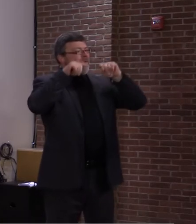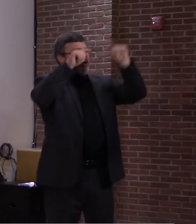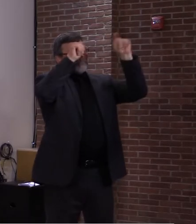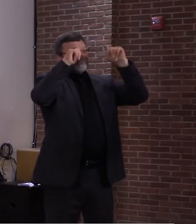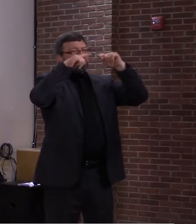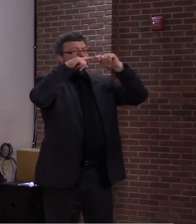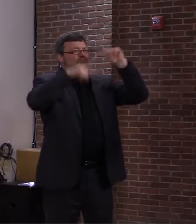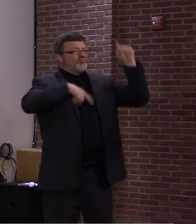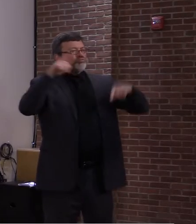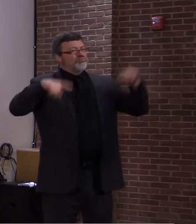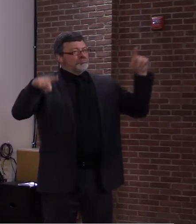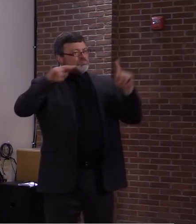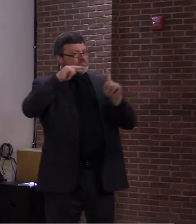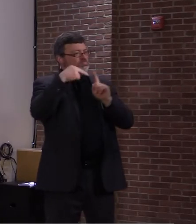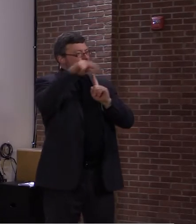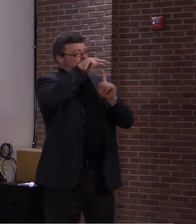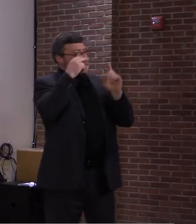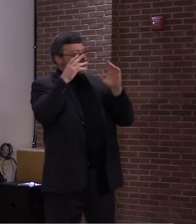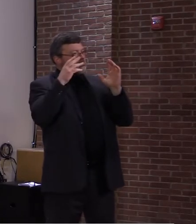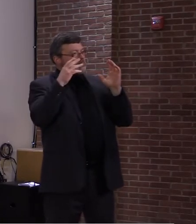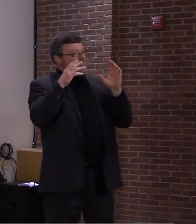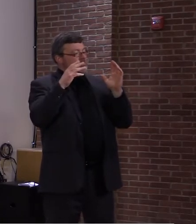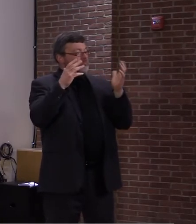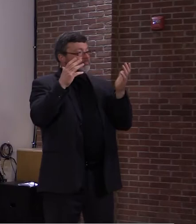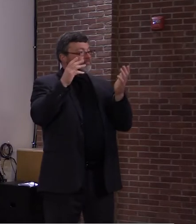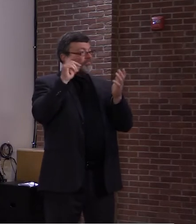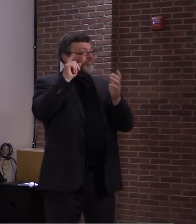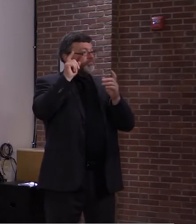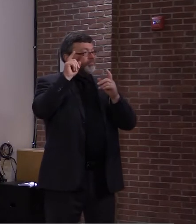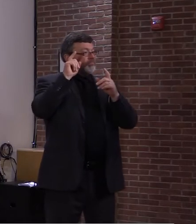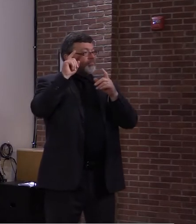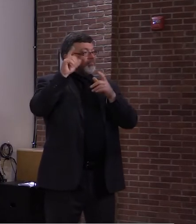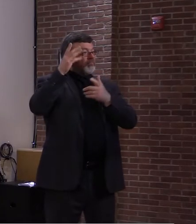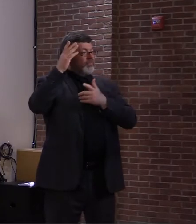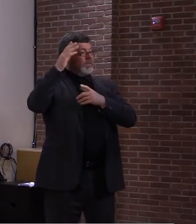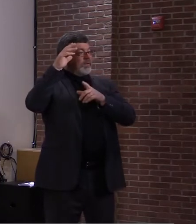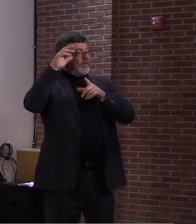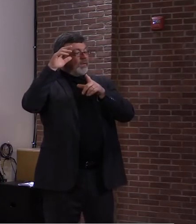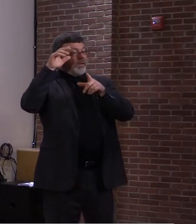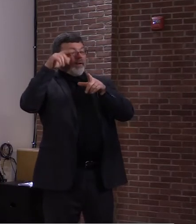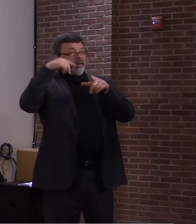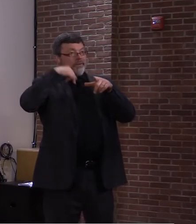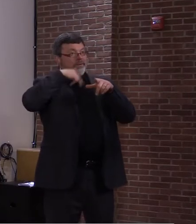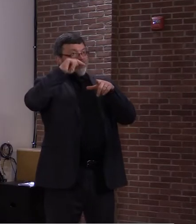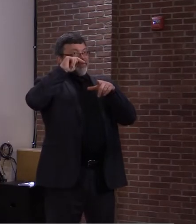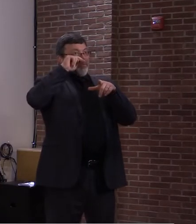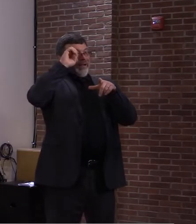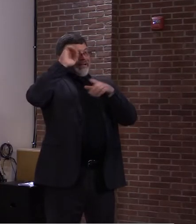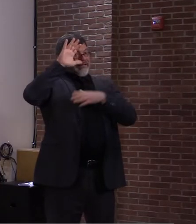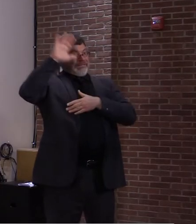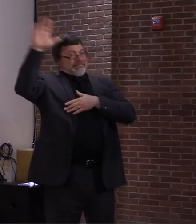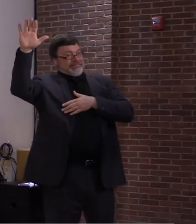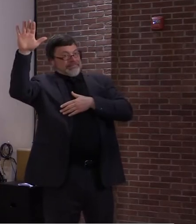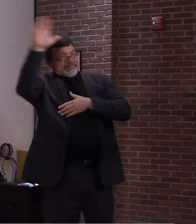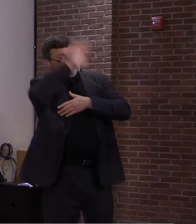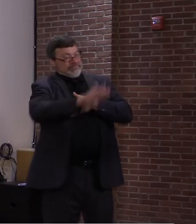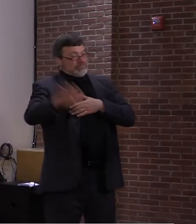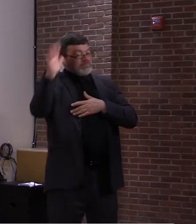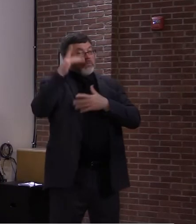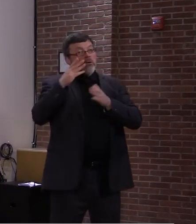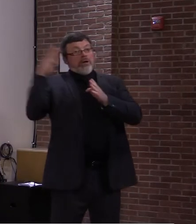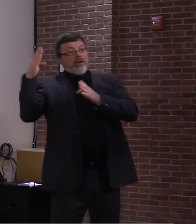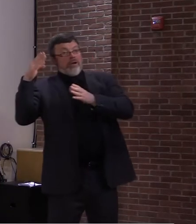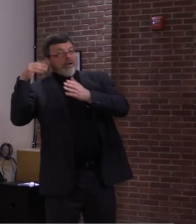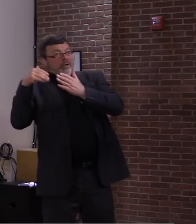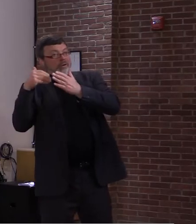particular, Governor Hogan, Governor Baker, Governor Sununu, so forth, I think we're more moderate,